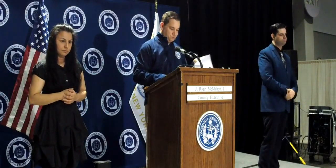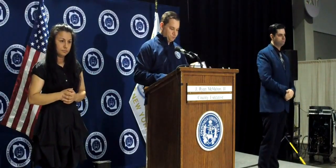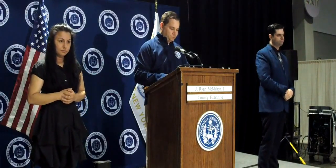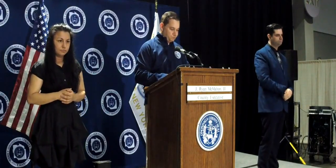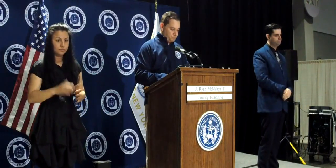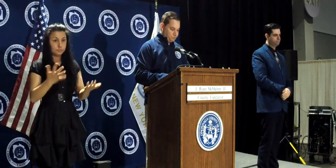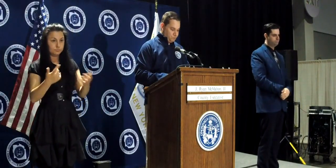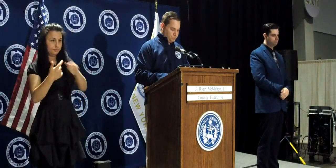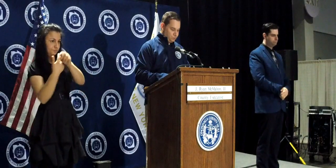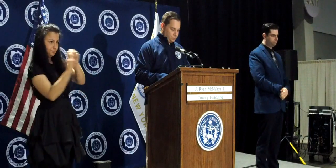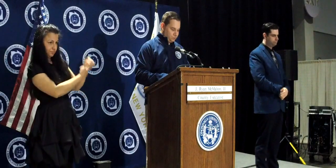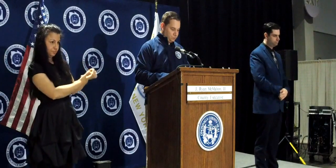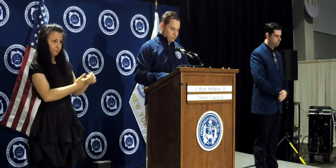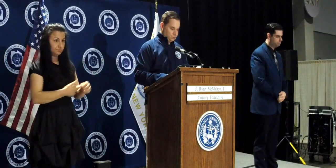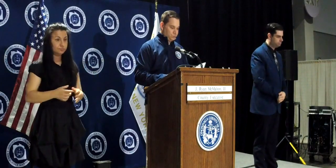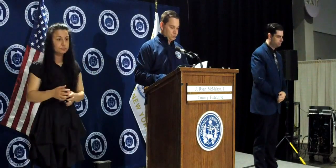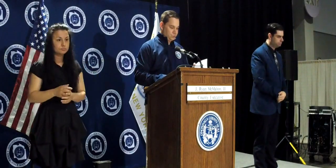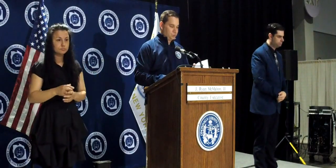questions.